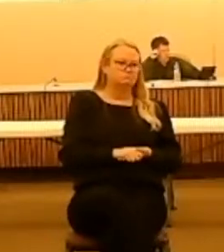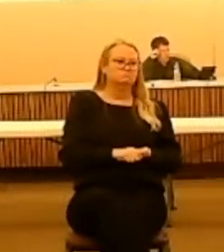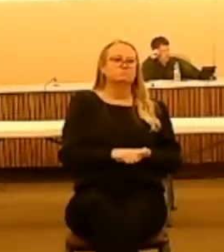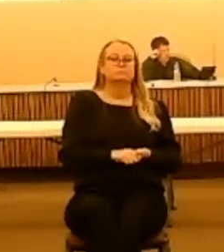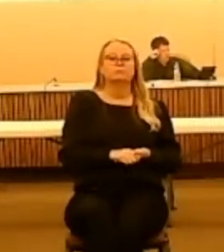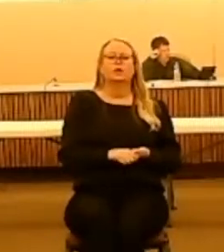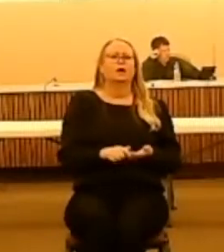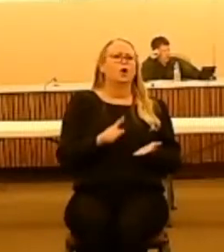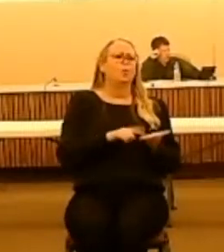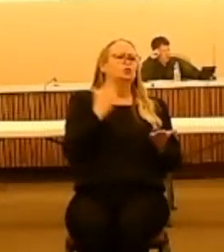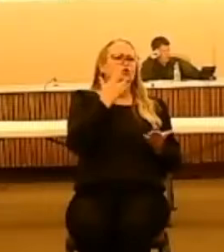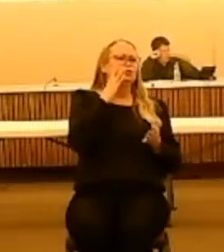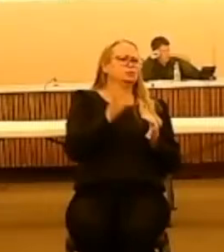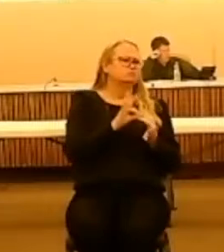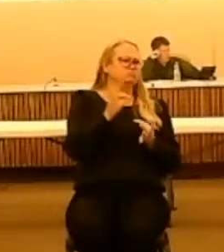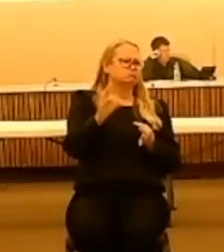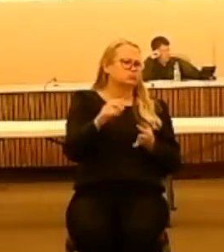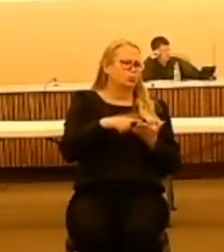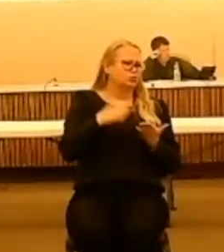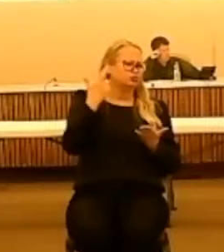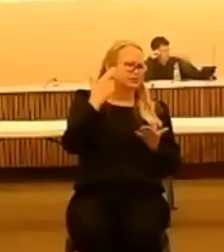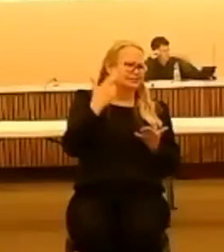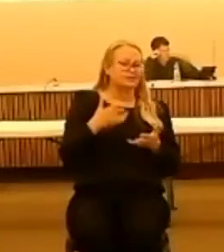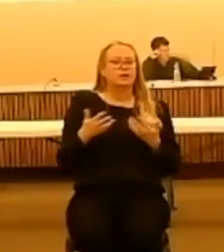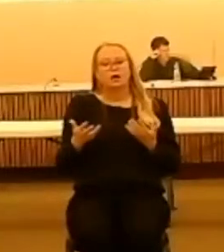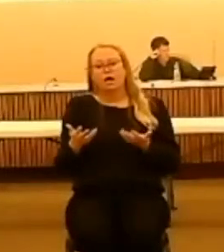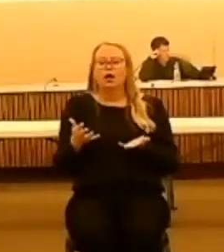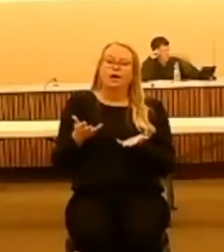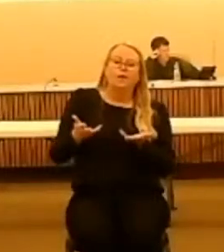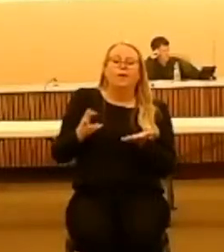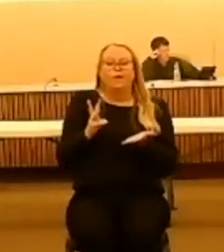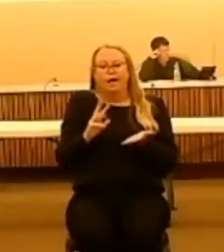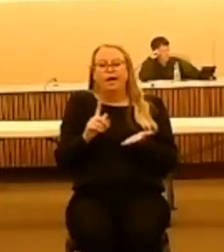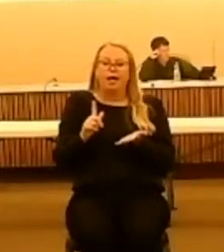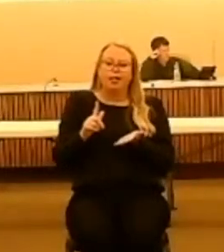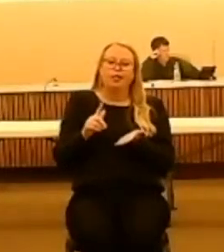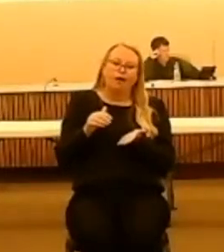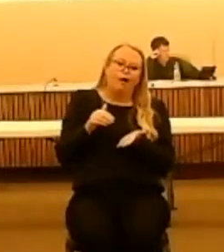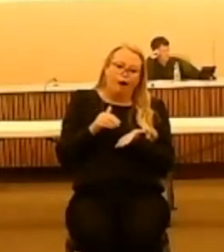Is there a reason why you want to table it? Because a lot of times in the past, we have tabled